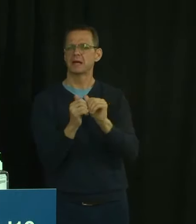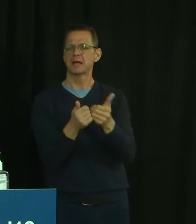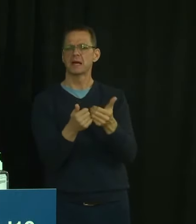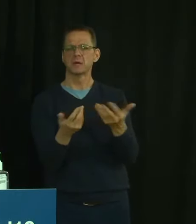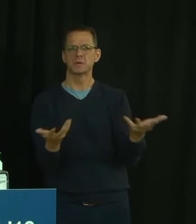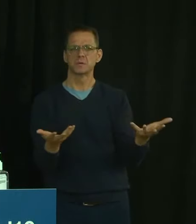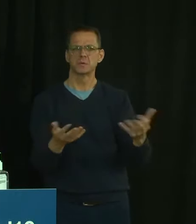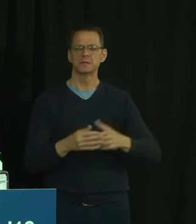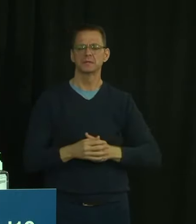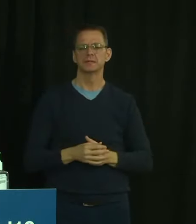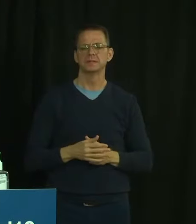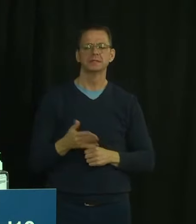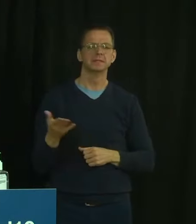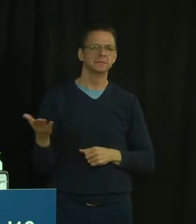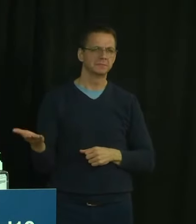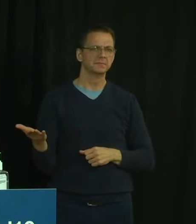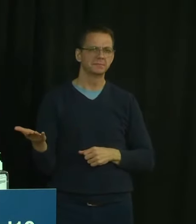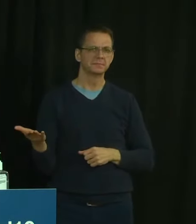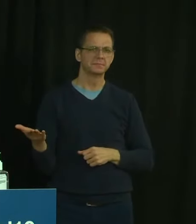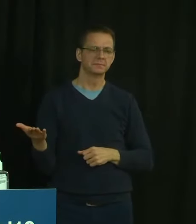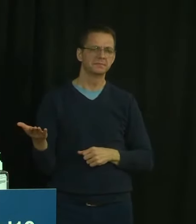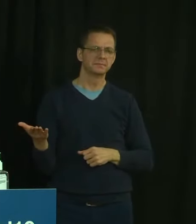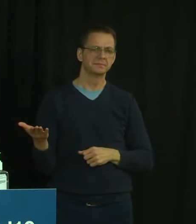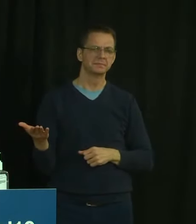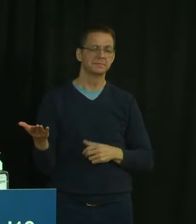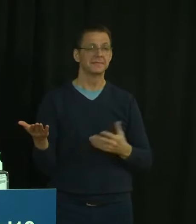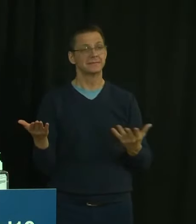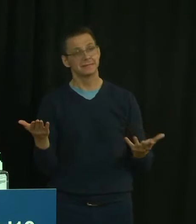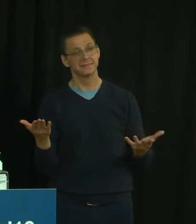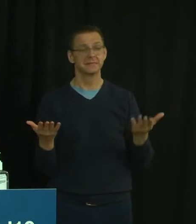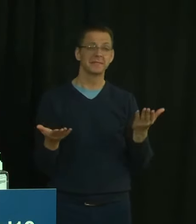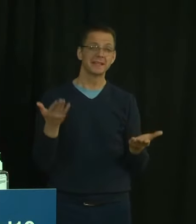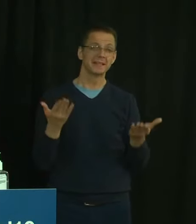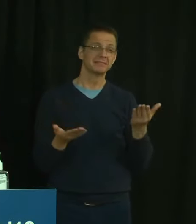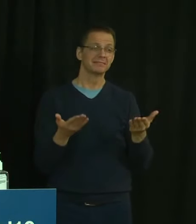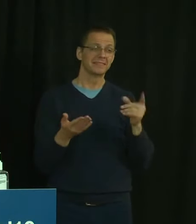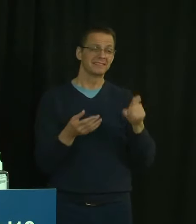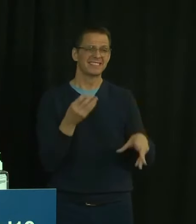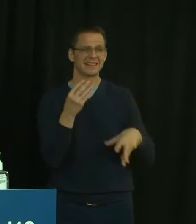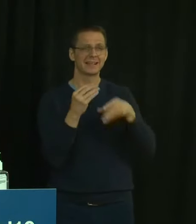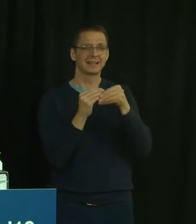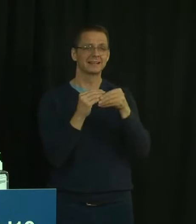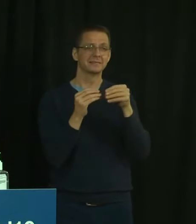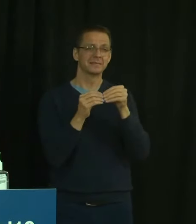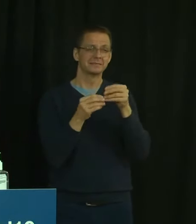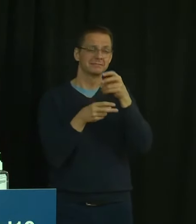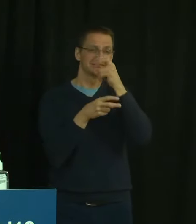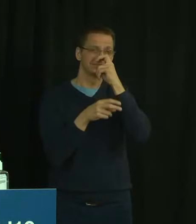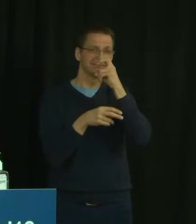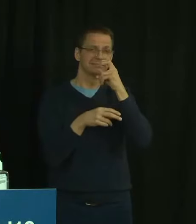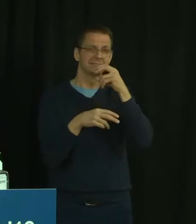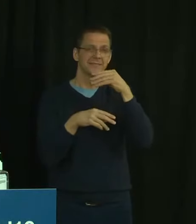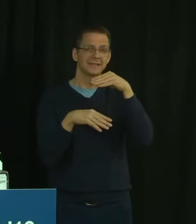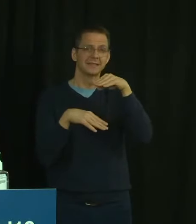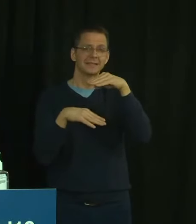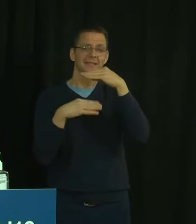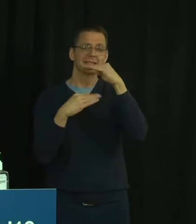place, and we will be again looking closely at the data and determining if that is necessary in the weeks